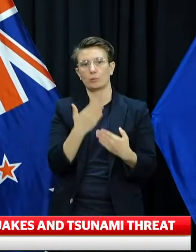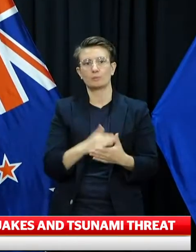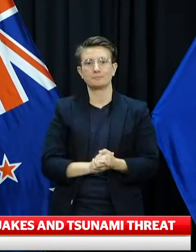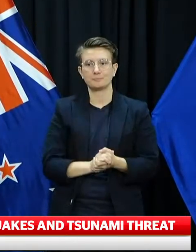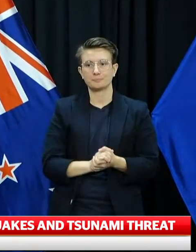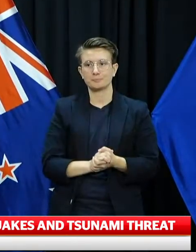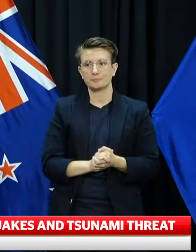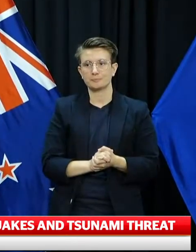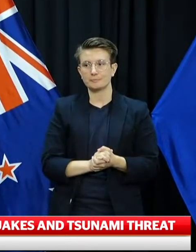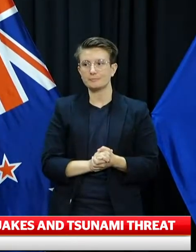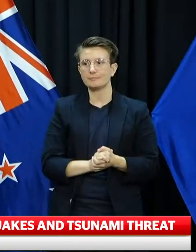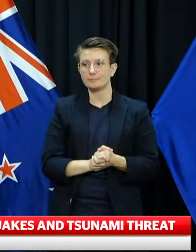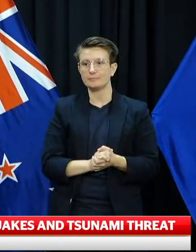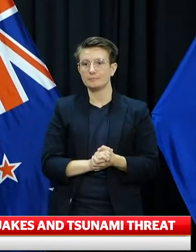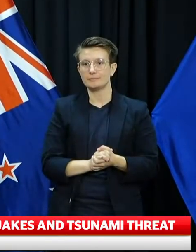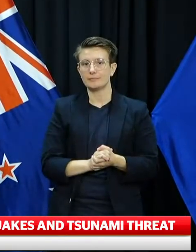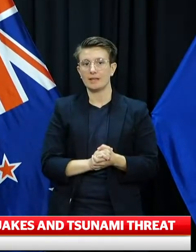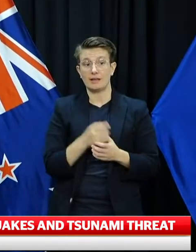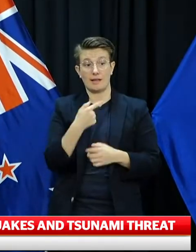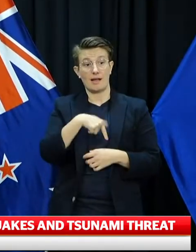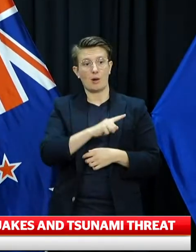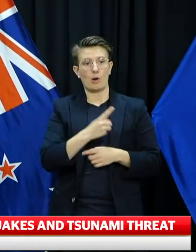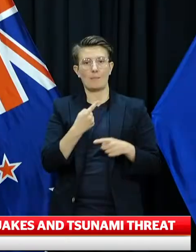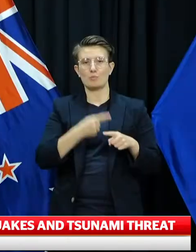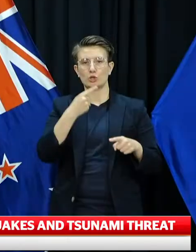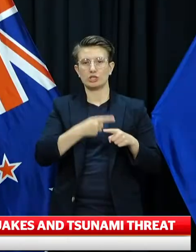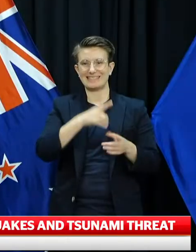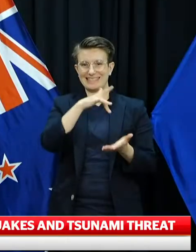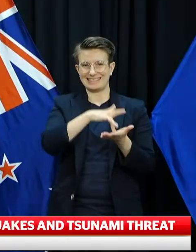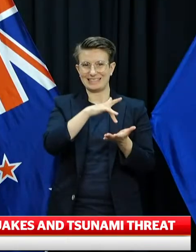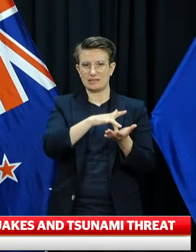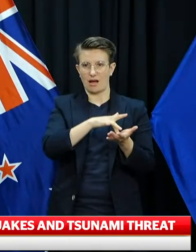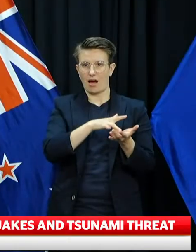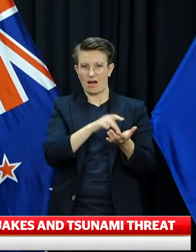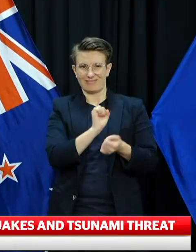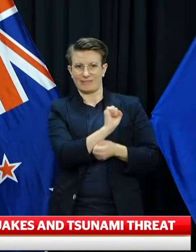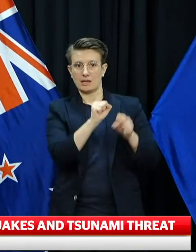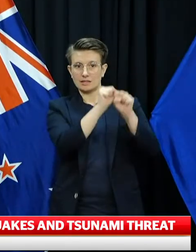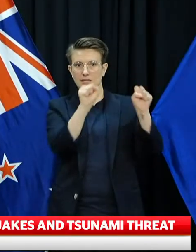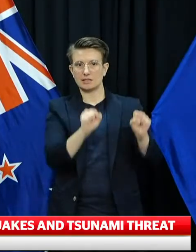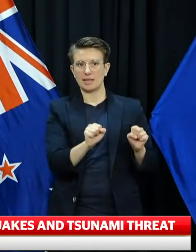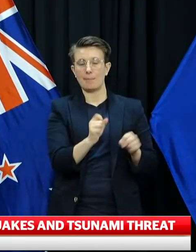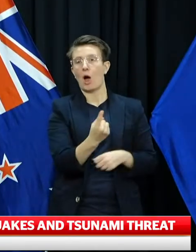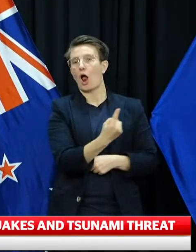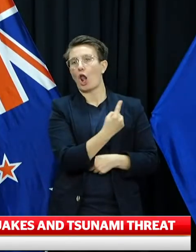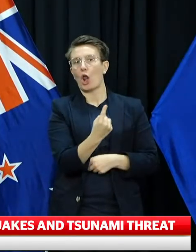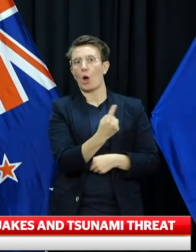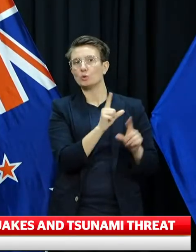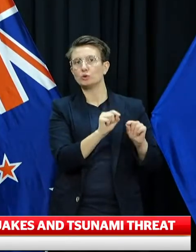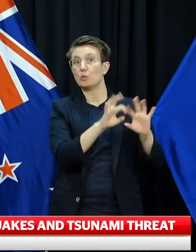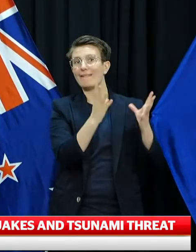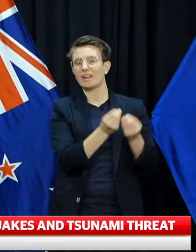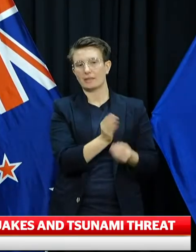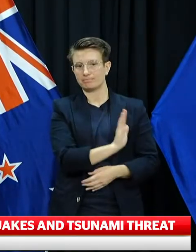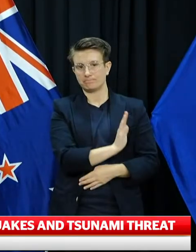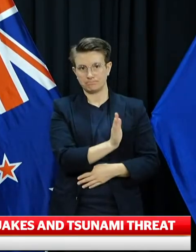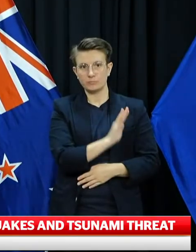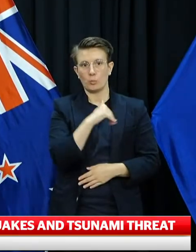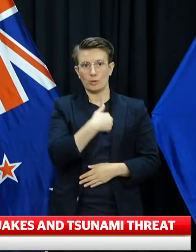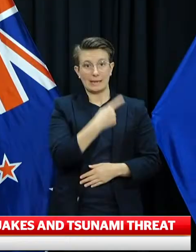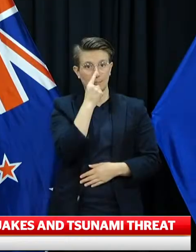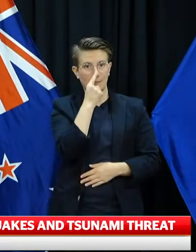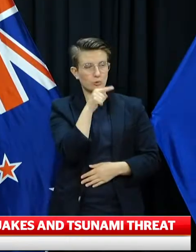played. The NEMA system doesn't operate in isolation. It requires people to carry that information, of